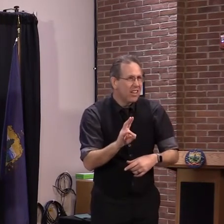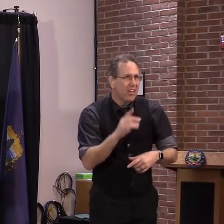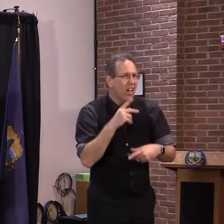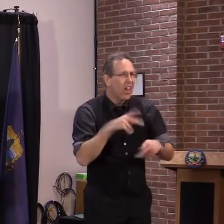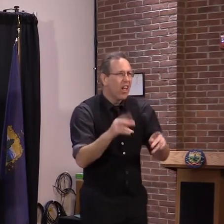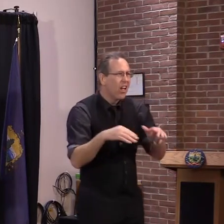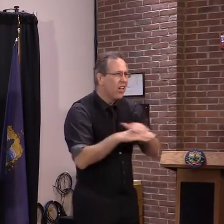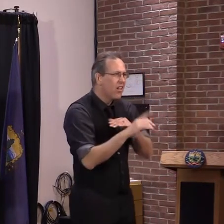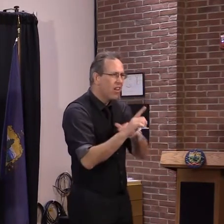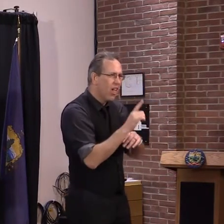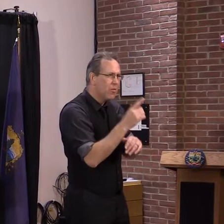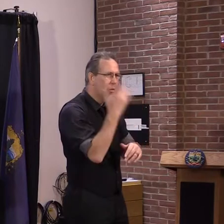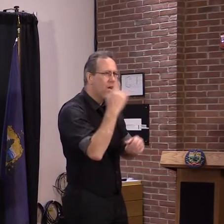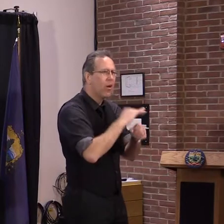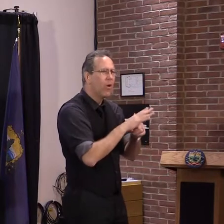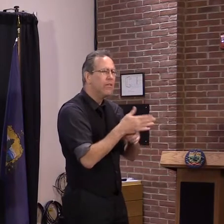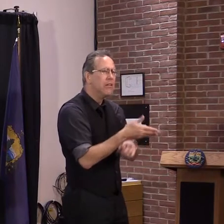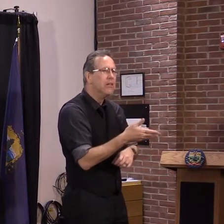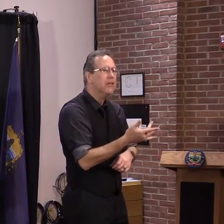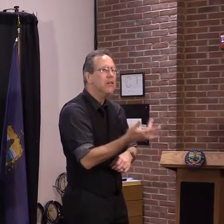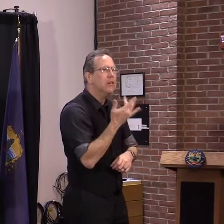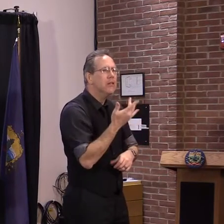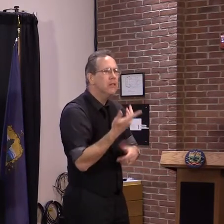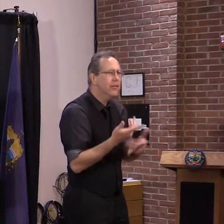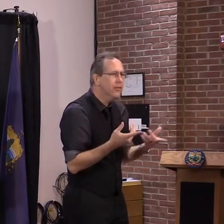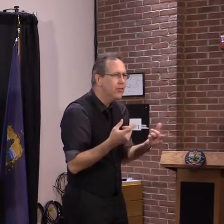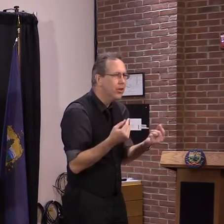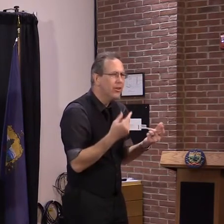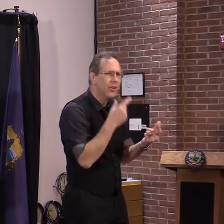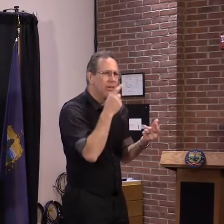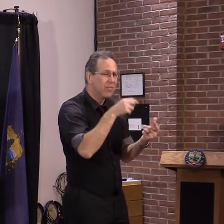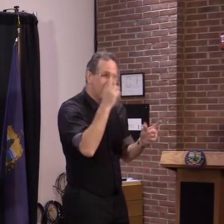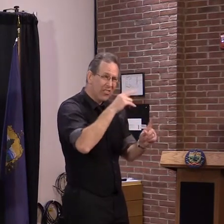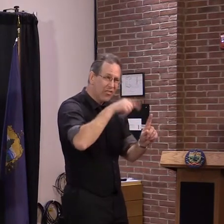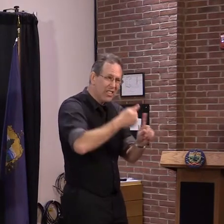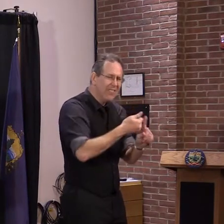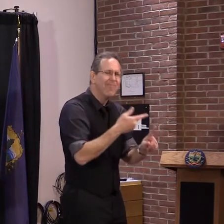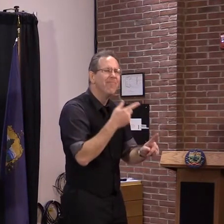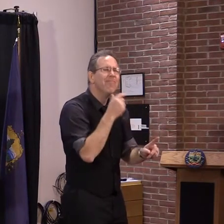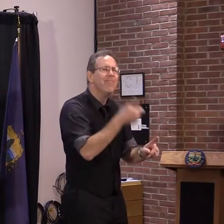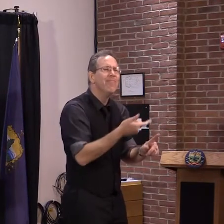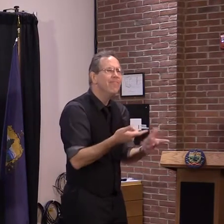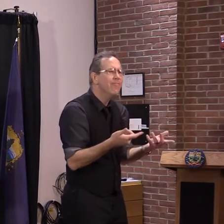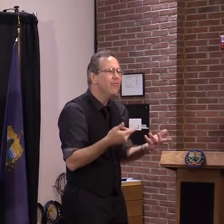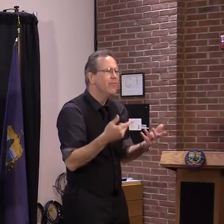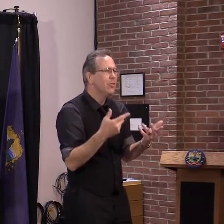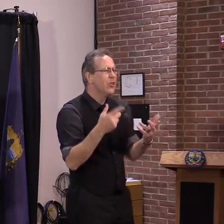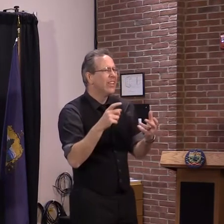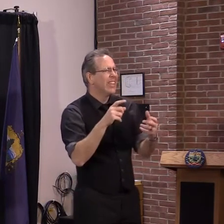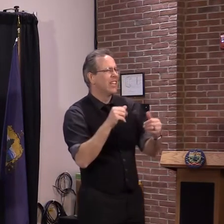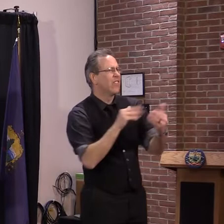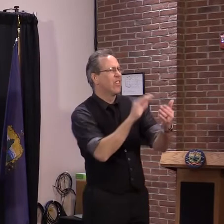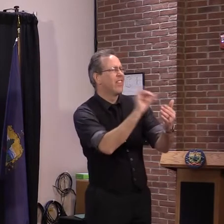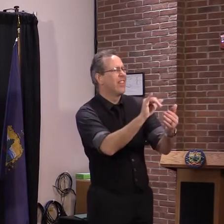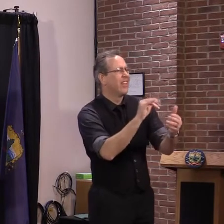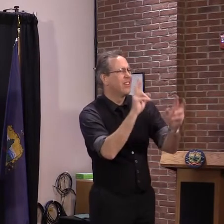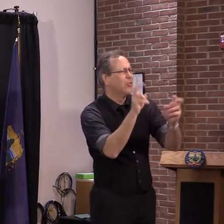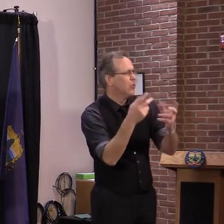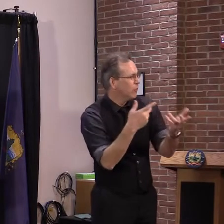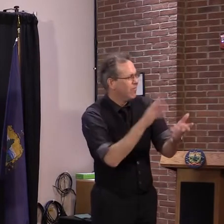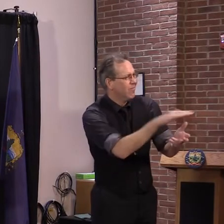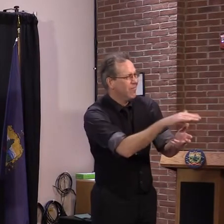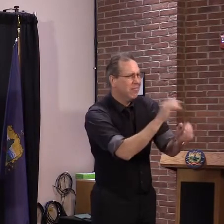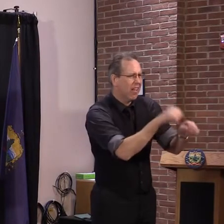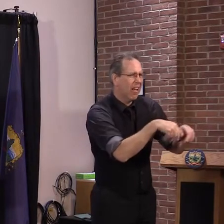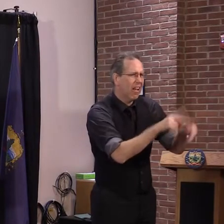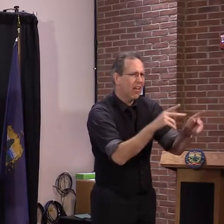COVID, fear of COVID? You know, it's not. So we have to really start to just confront those issues right up. And I think that is something we can all work on. I think